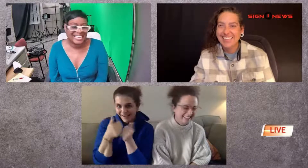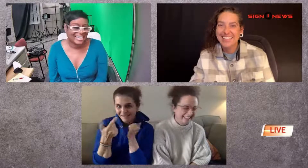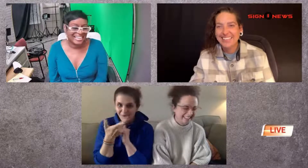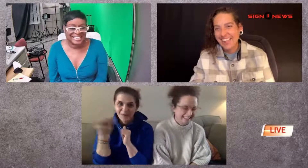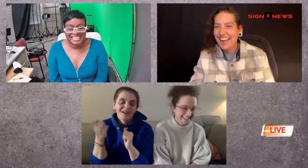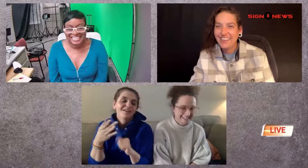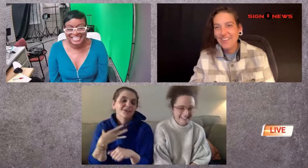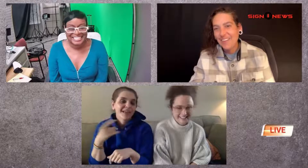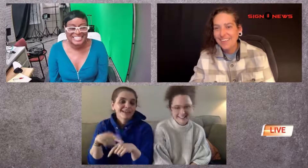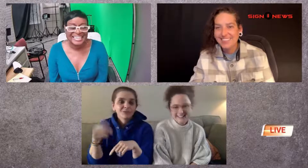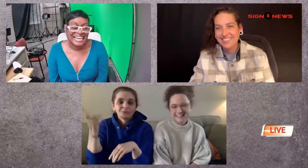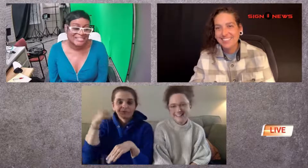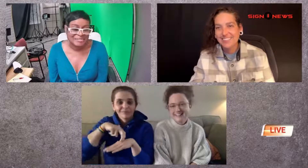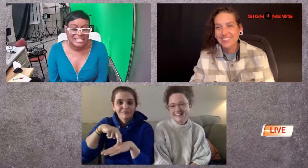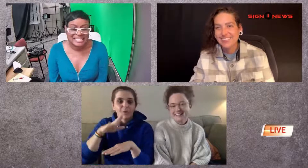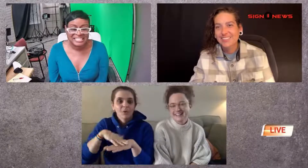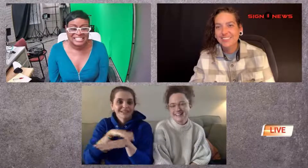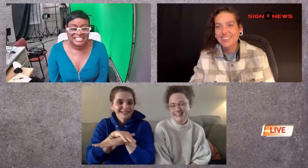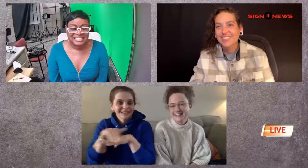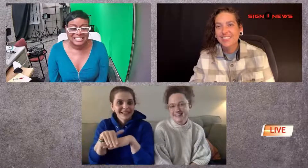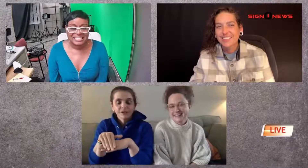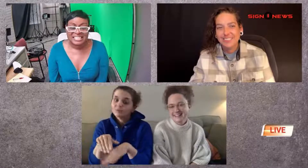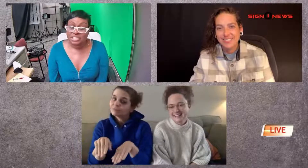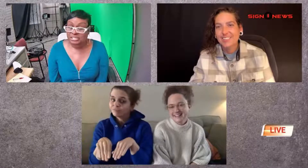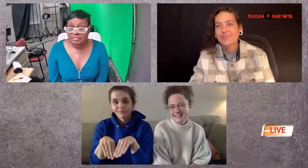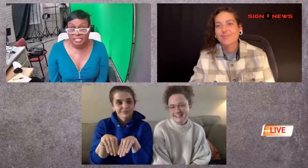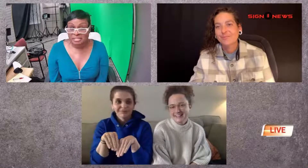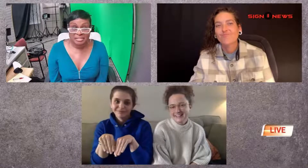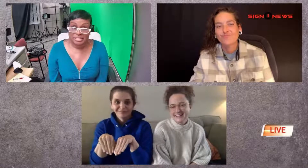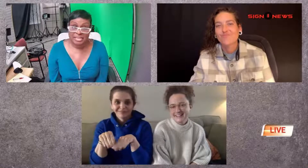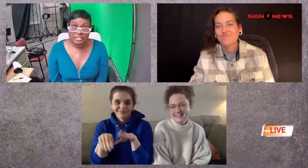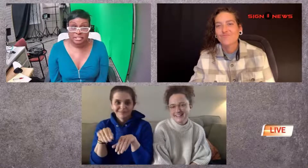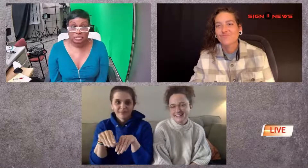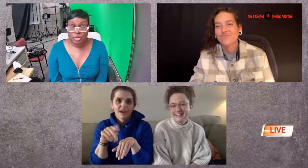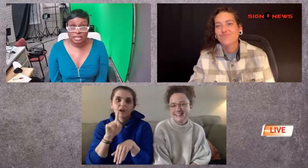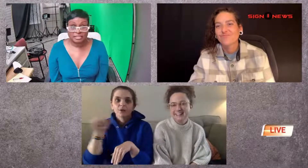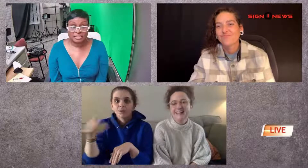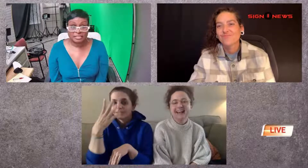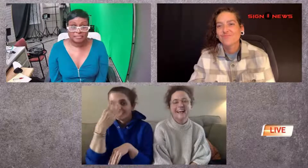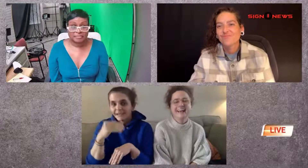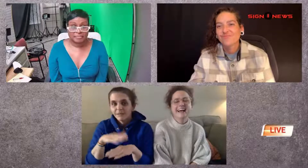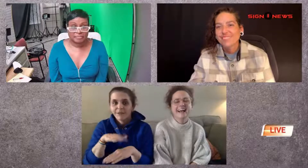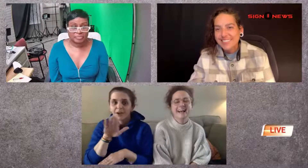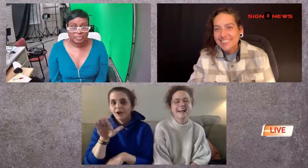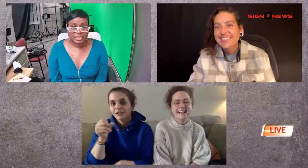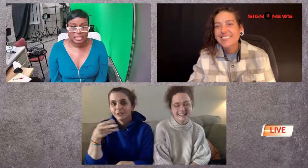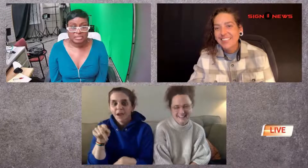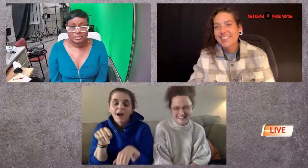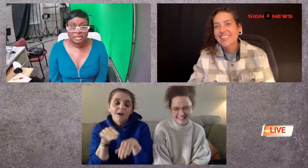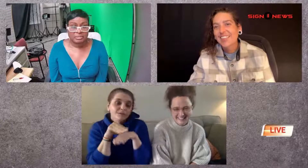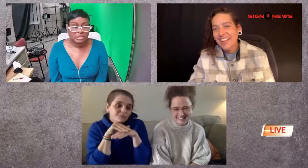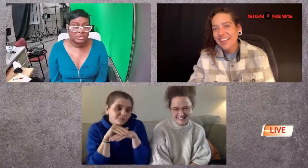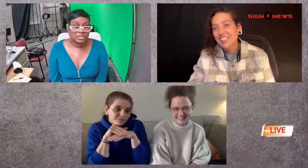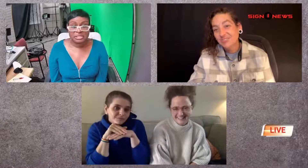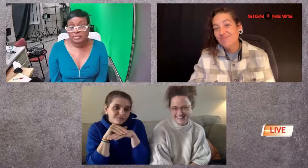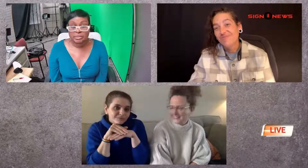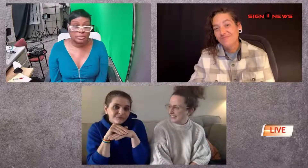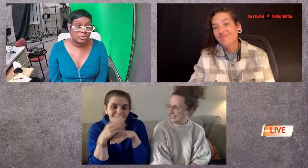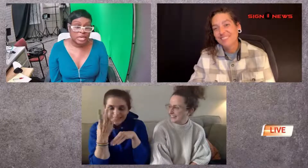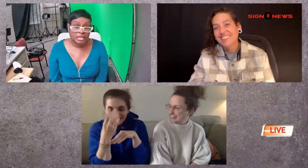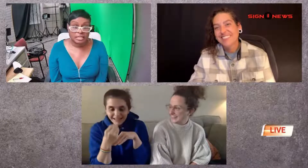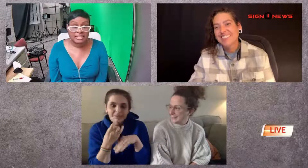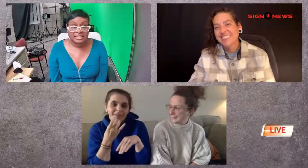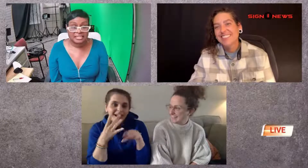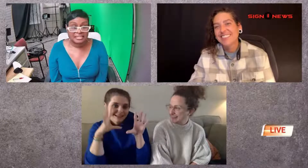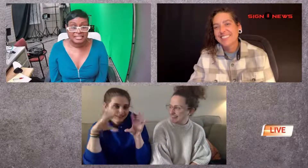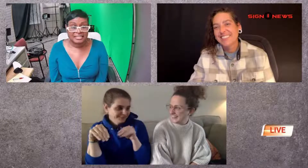hi, everybody. She loves to sit on stage and just watch. Sometimes she goes to sleep in a little